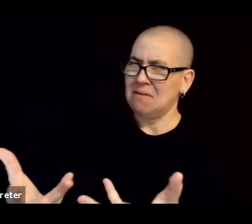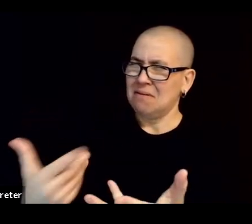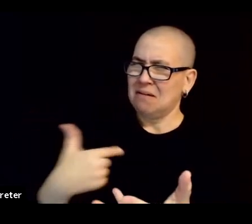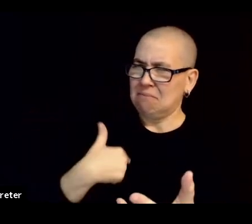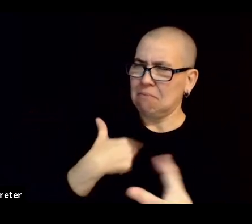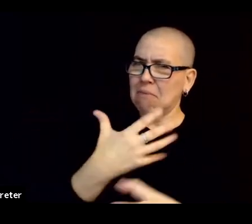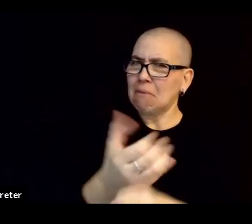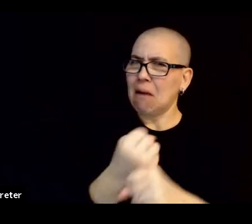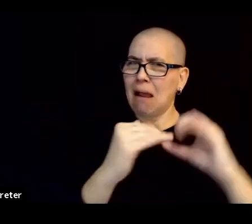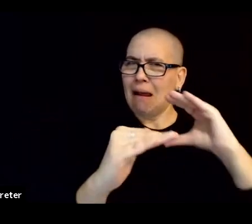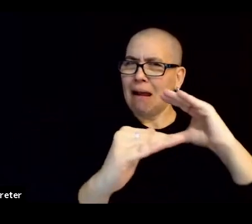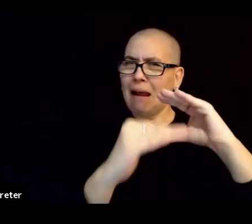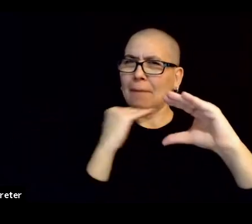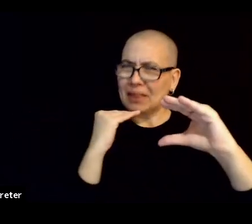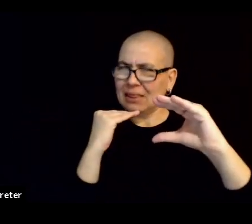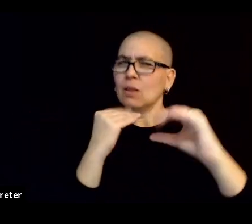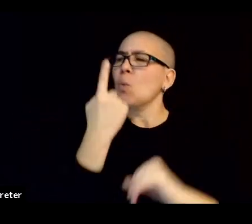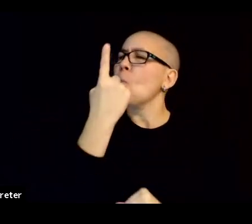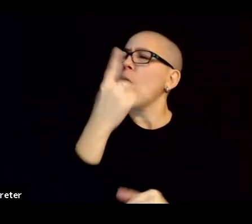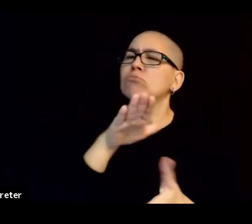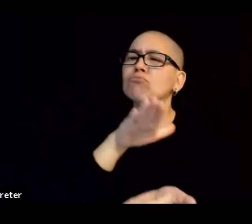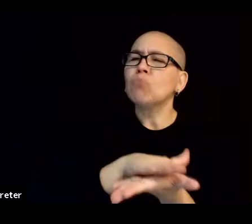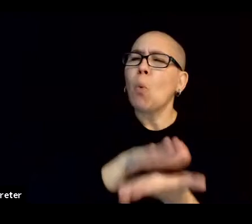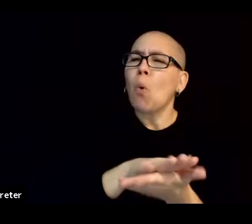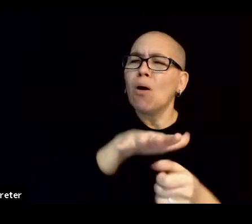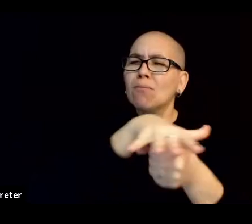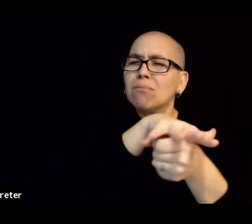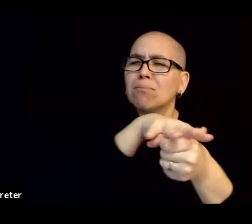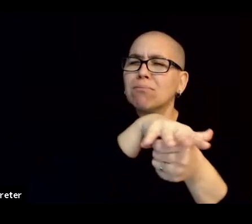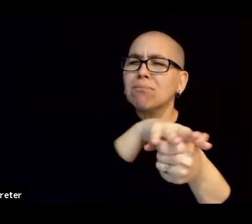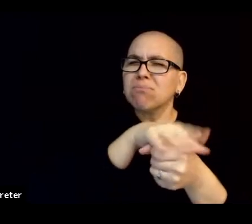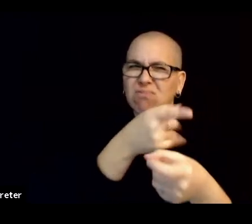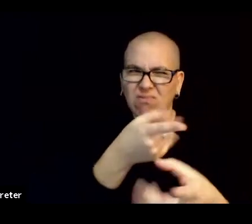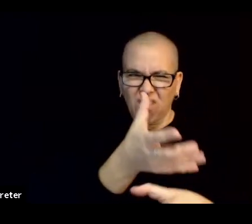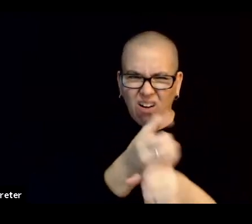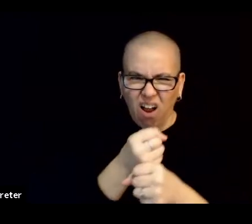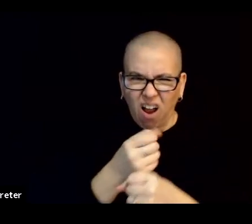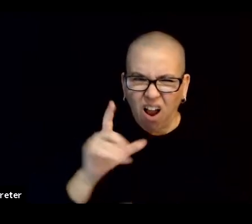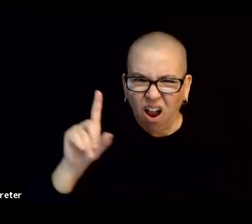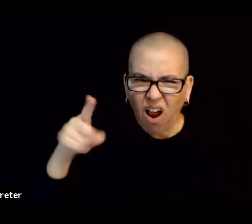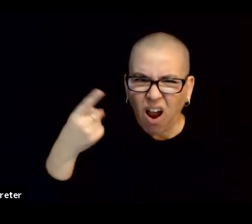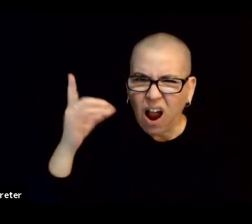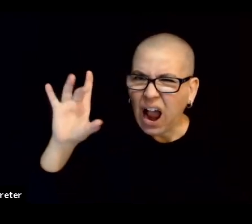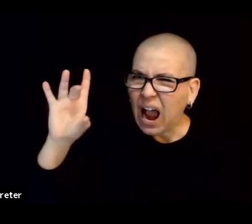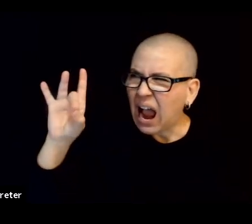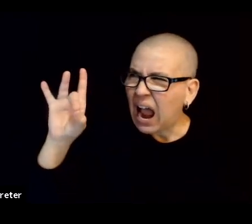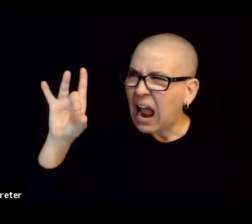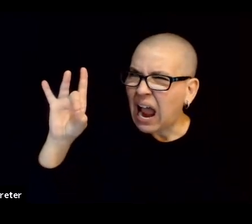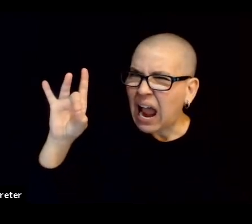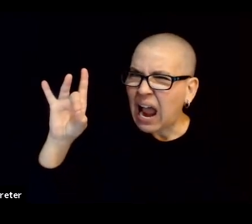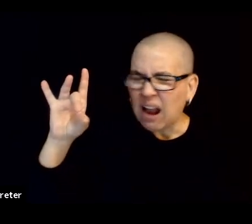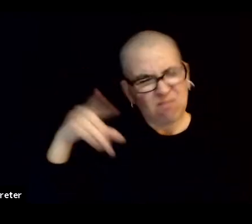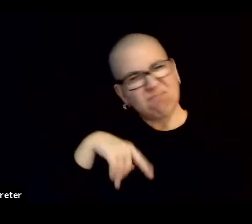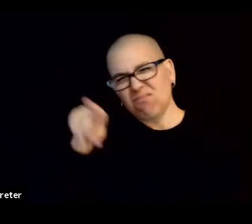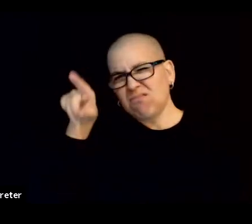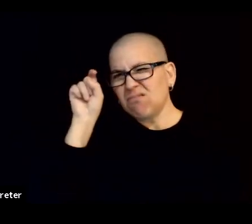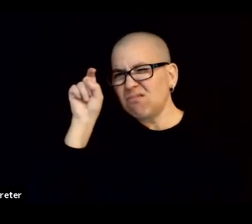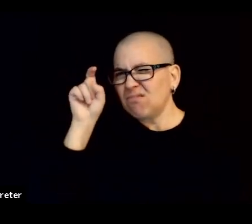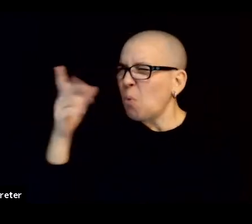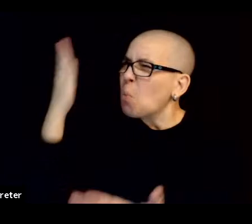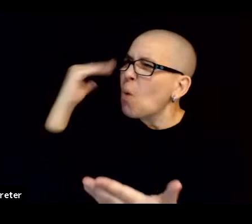doses. To be more effective, wouldn't it be better just to take all the doses, do one entire district, knock out that community, and then move on to the next